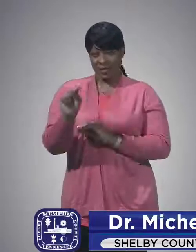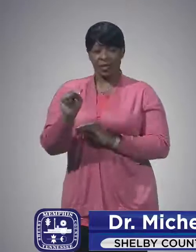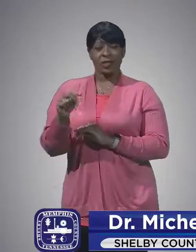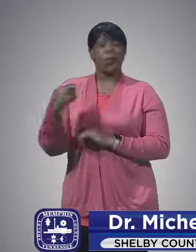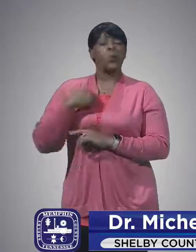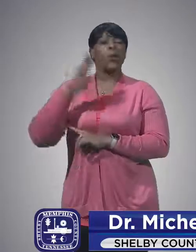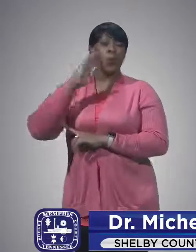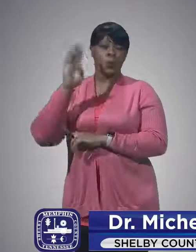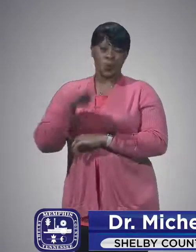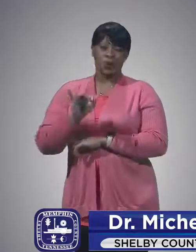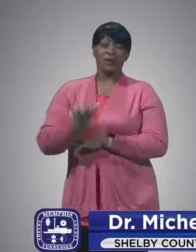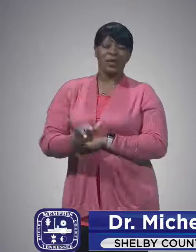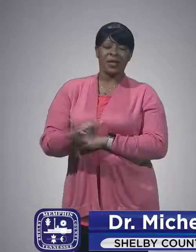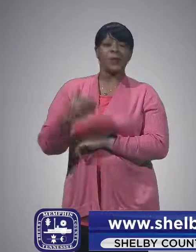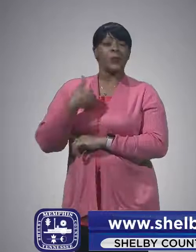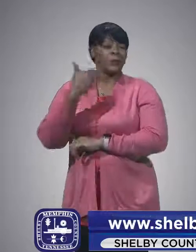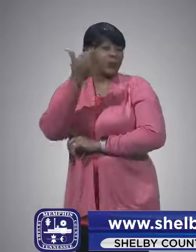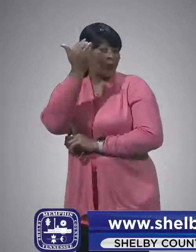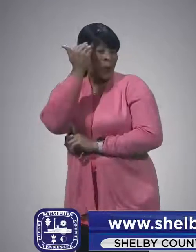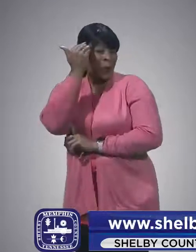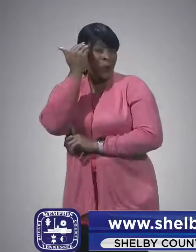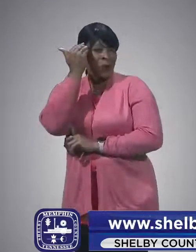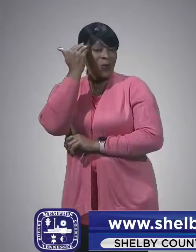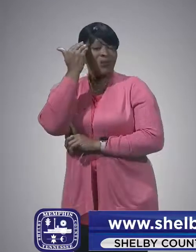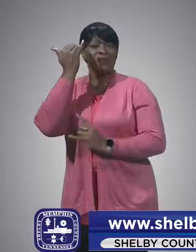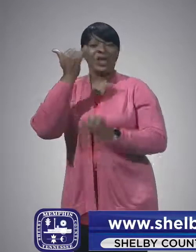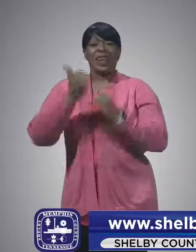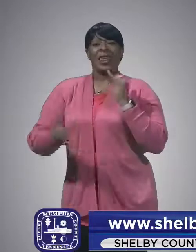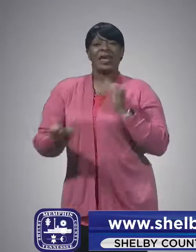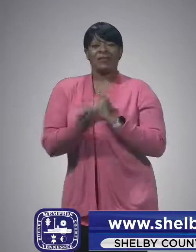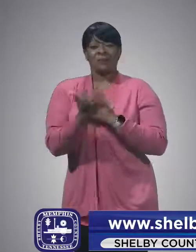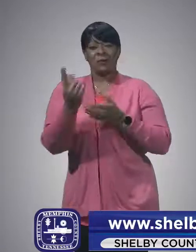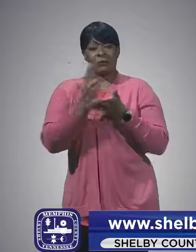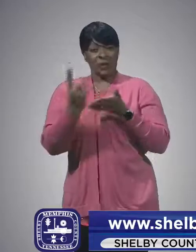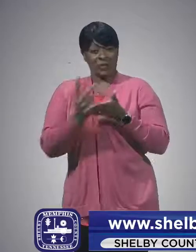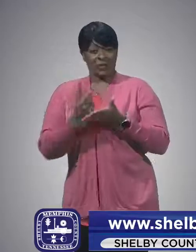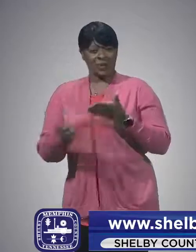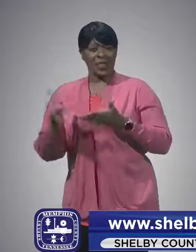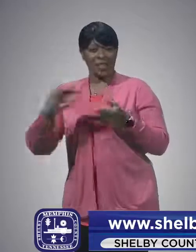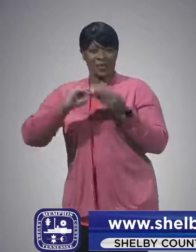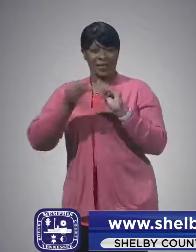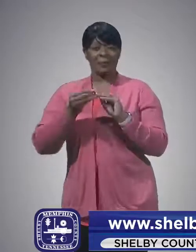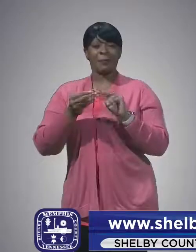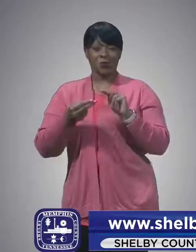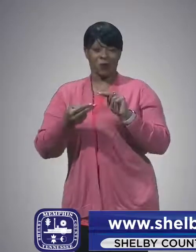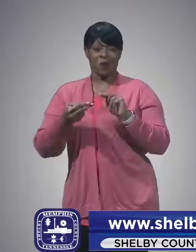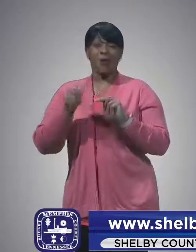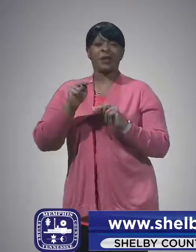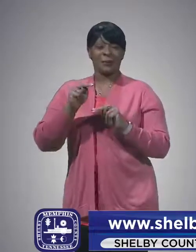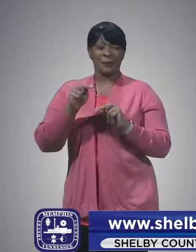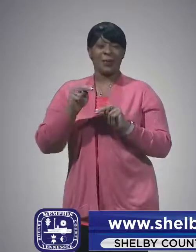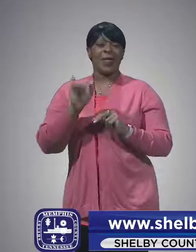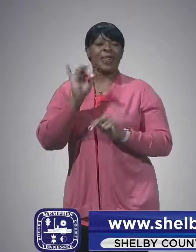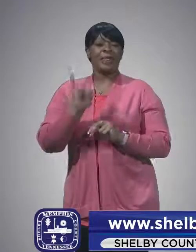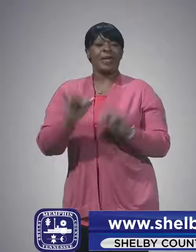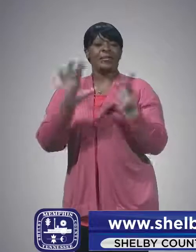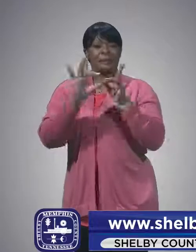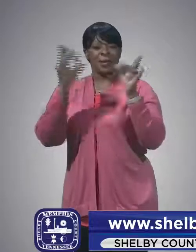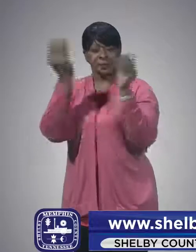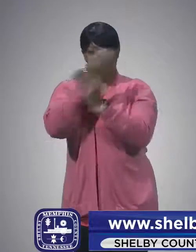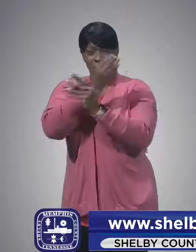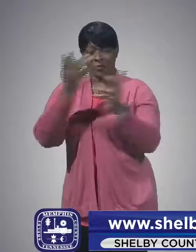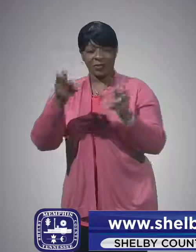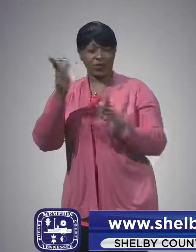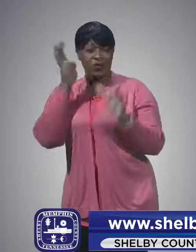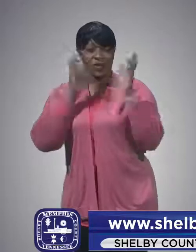are aware of that. We know that over the last couple of weeks, that percentage has gone up. And so that's the message that you've